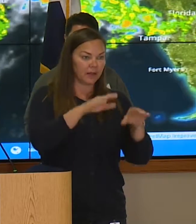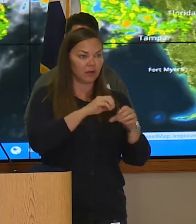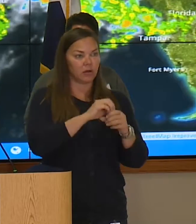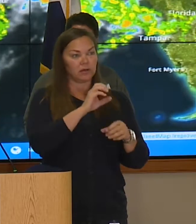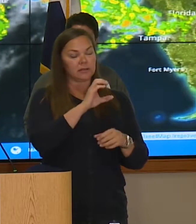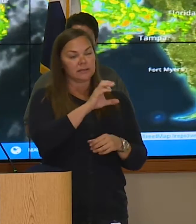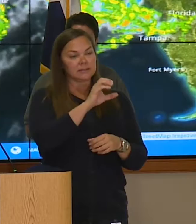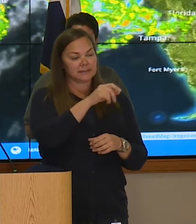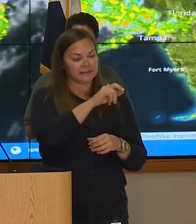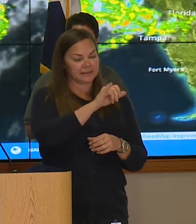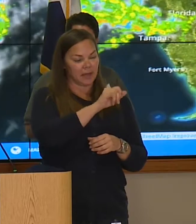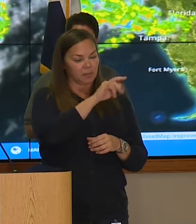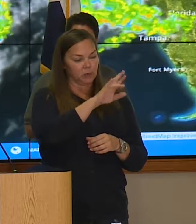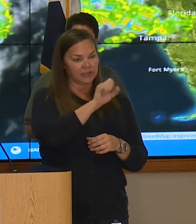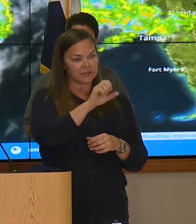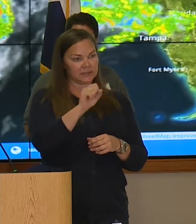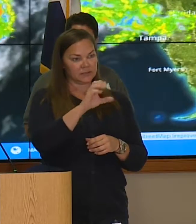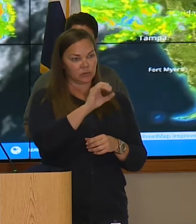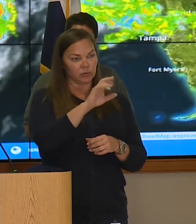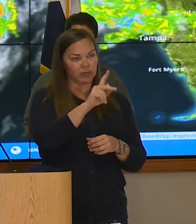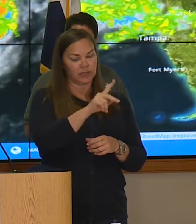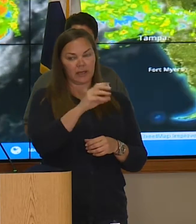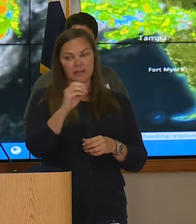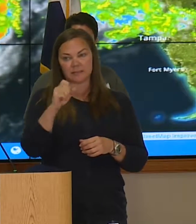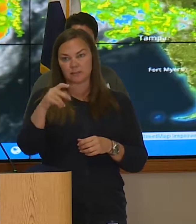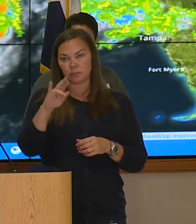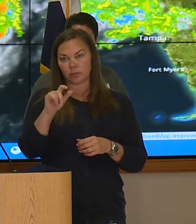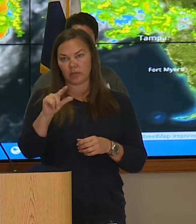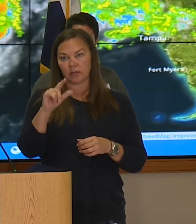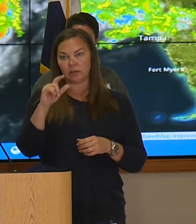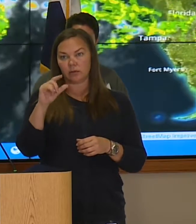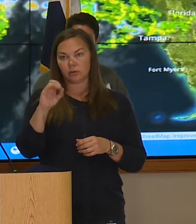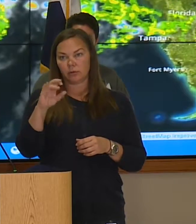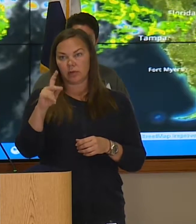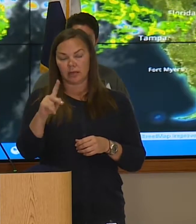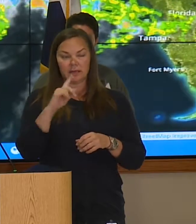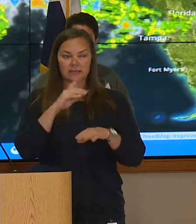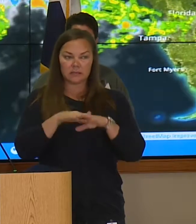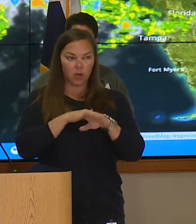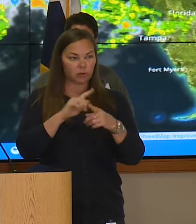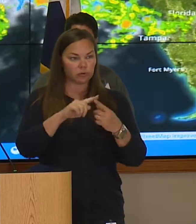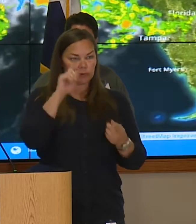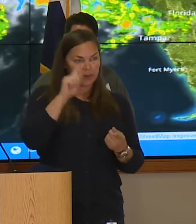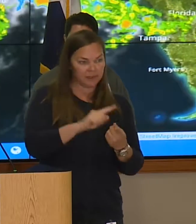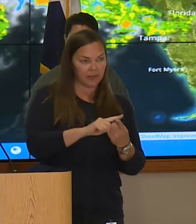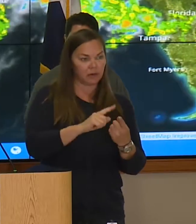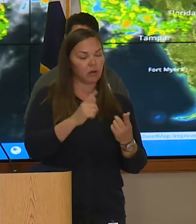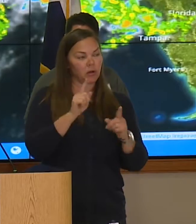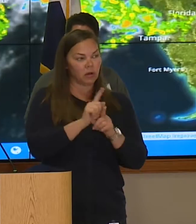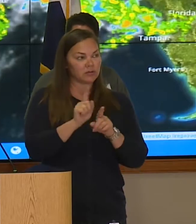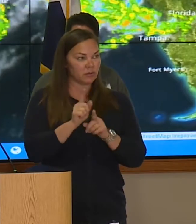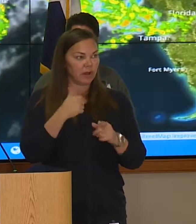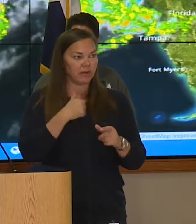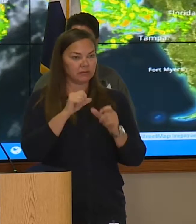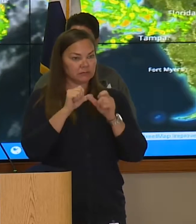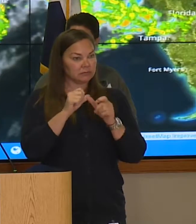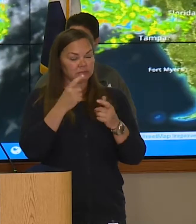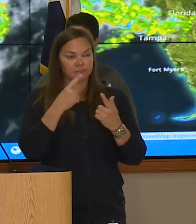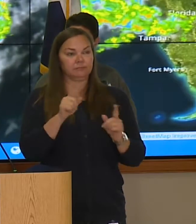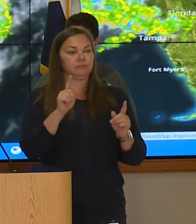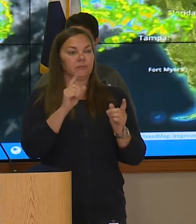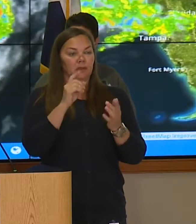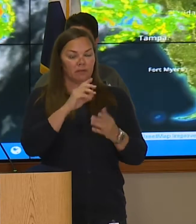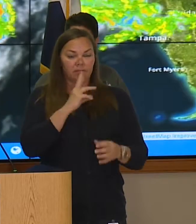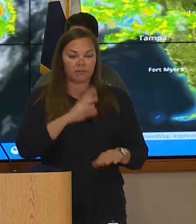Cypress Creek. And the water along Cypress Creek has been very slow to come down. We continue also to have record flooding along Cedar